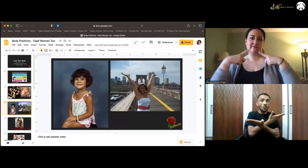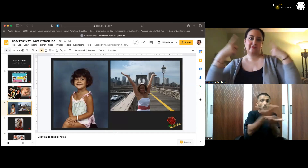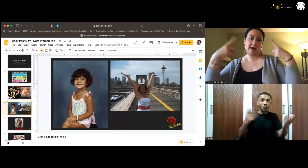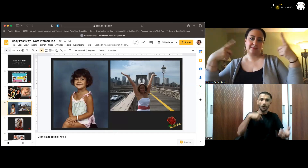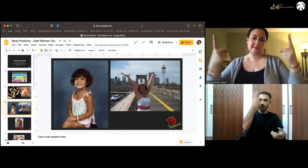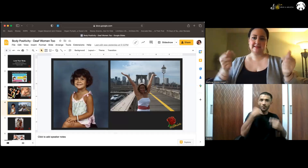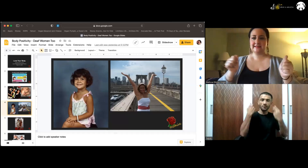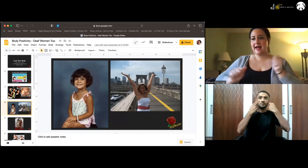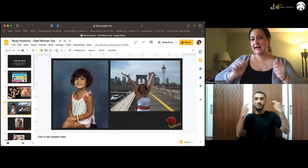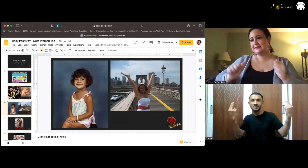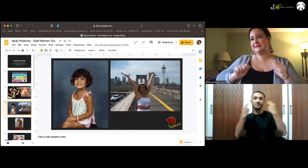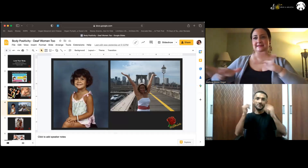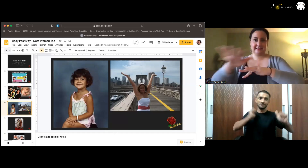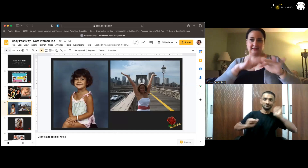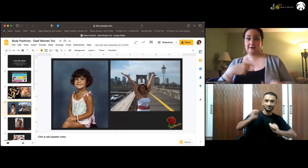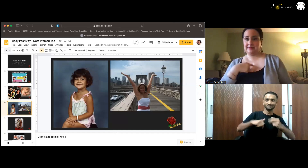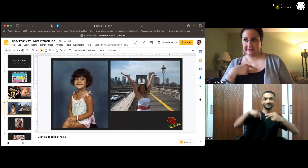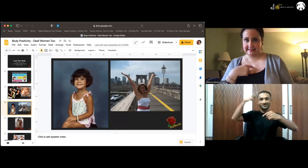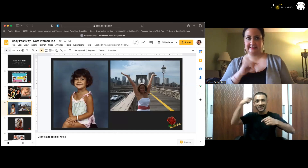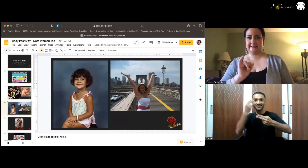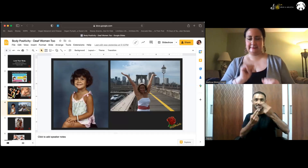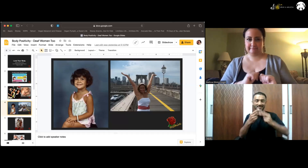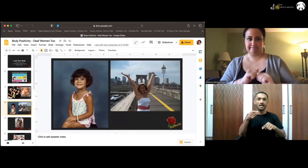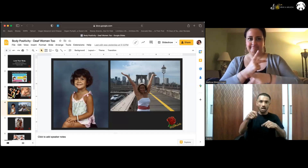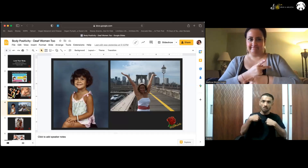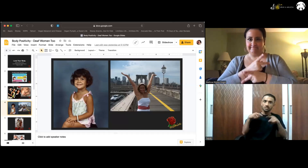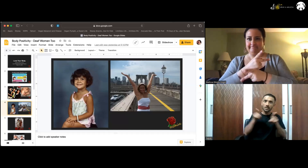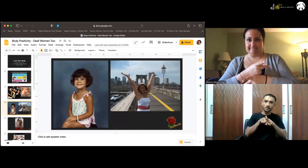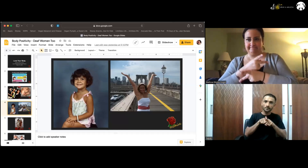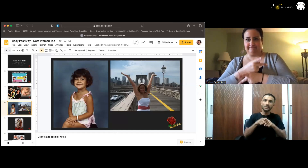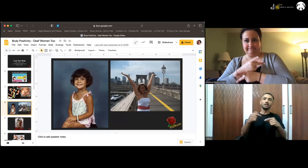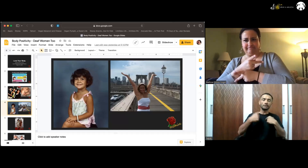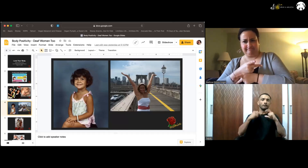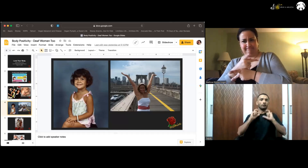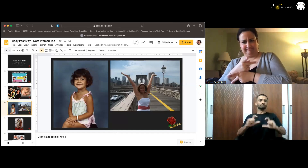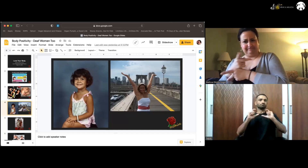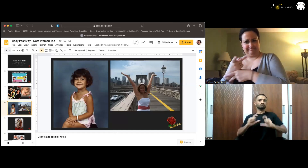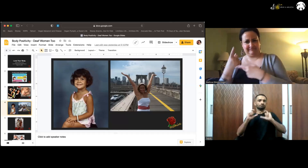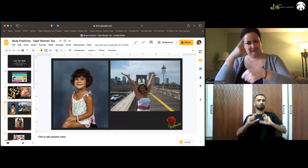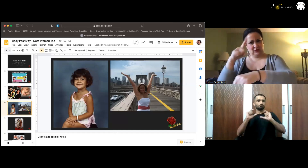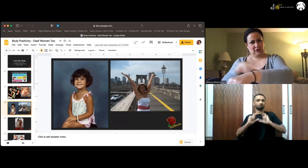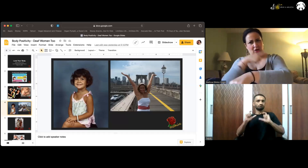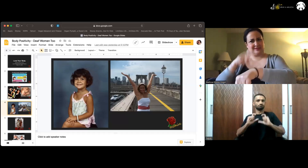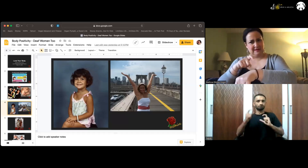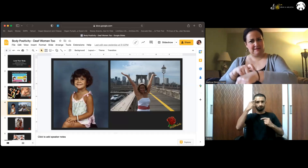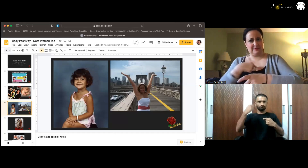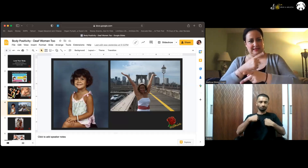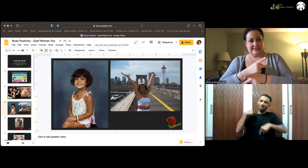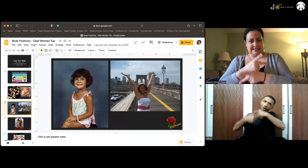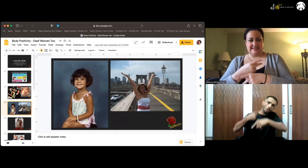everyone wanted to become famous, they wanted to become dancers. And I, on the other hand, was very, very careful.